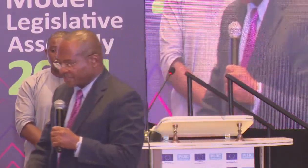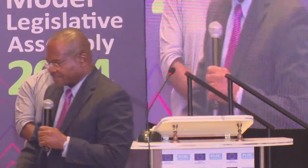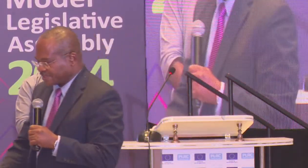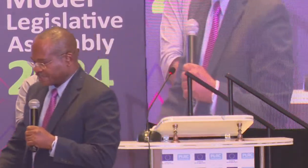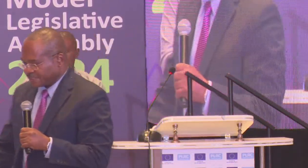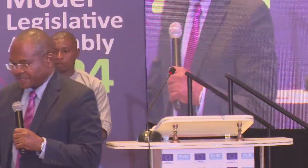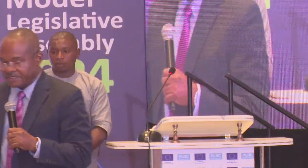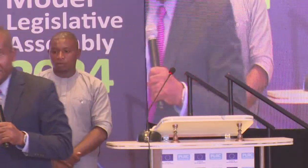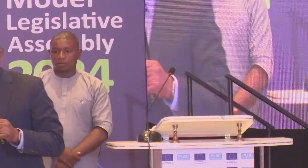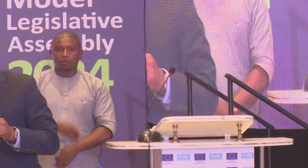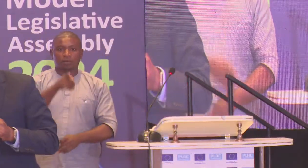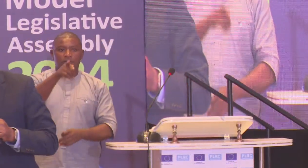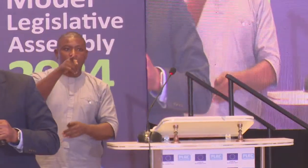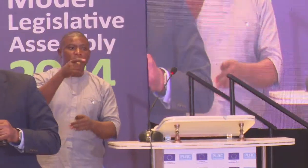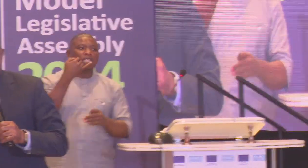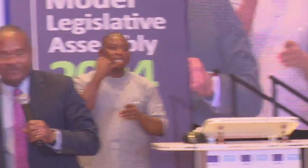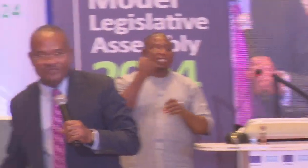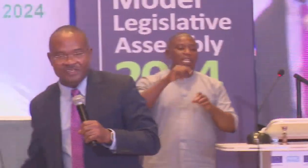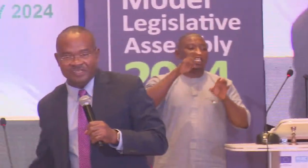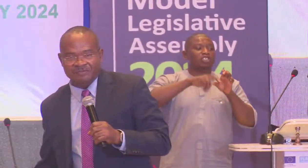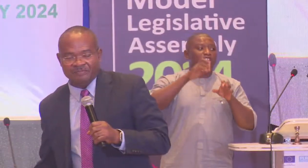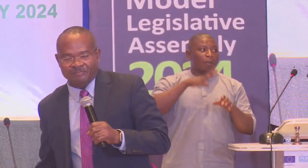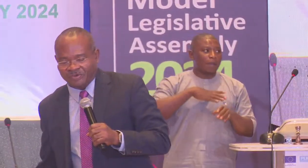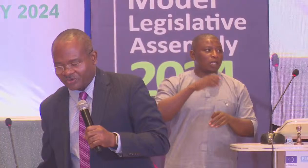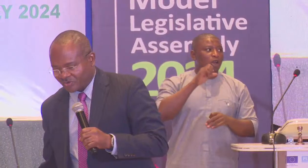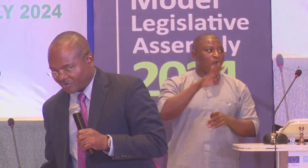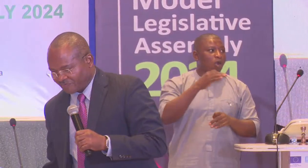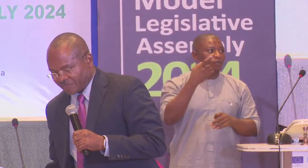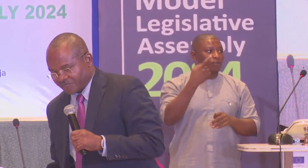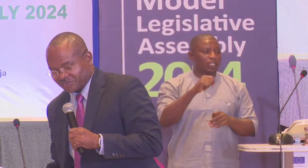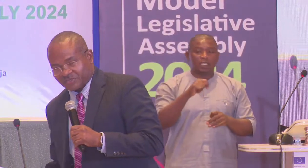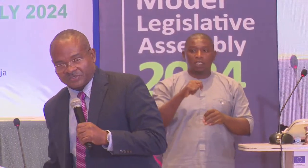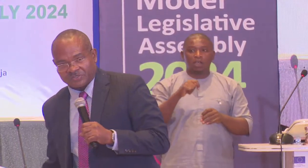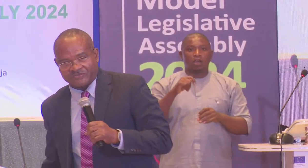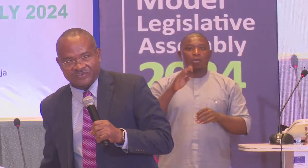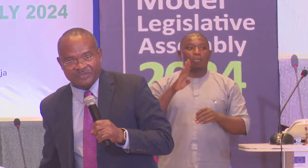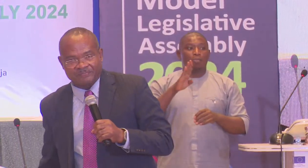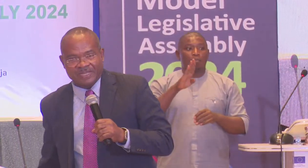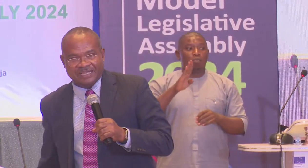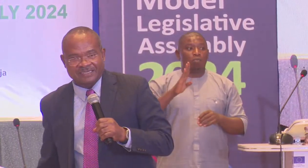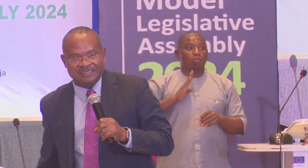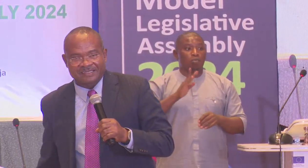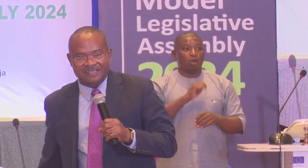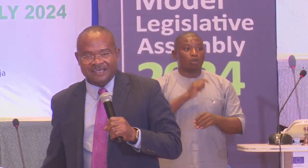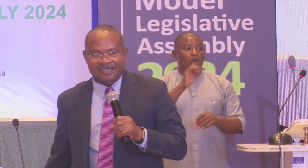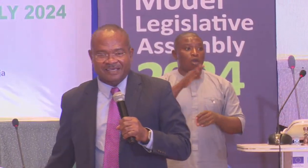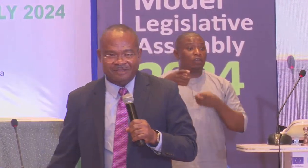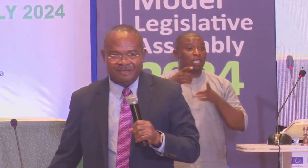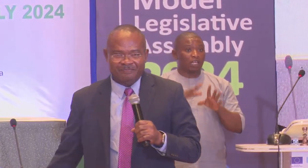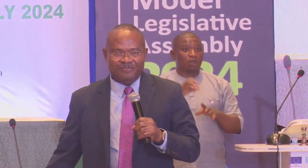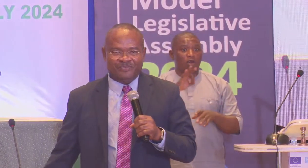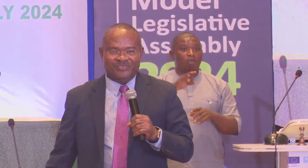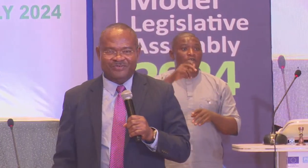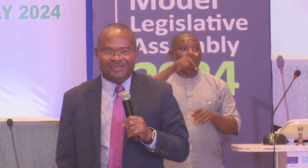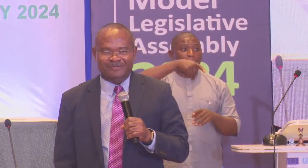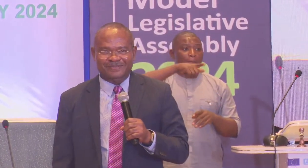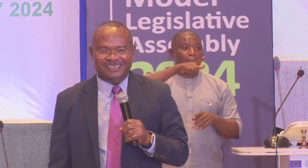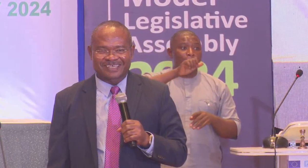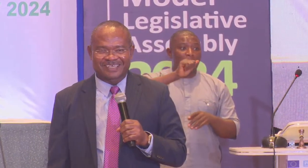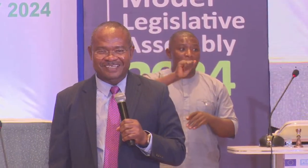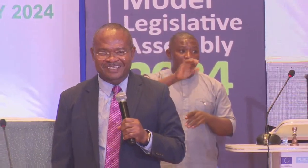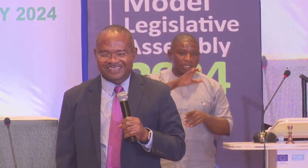is the chairman of the board of directors of Plac. Prof, you're welcome,